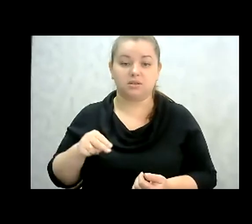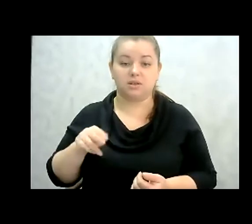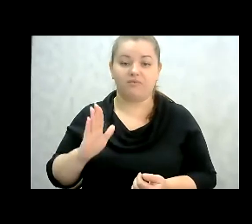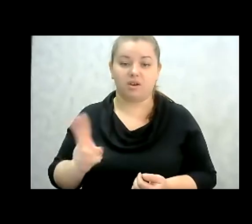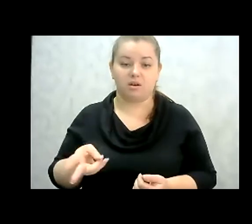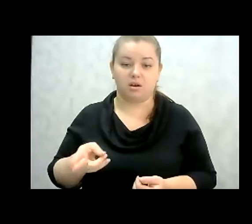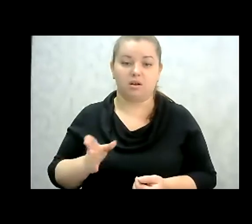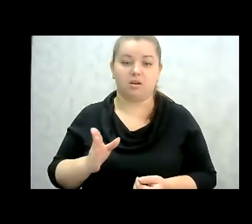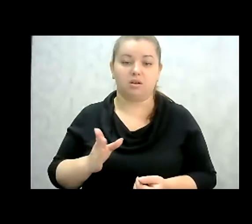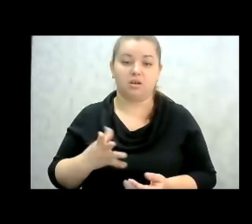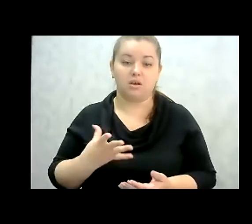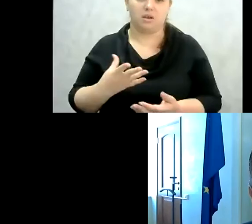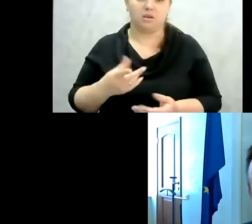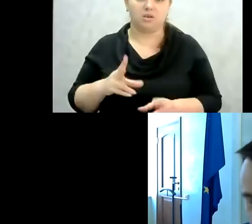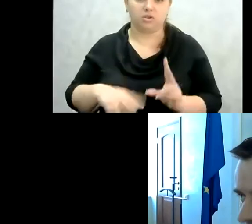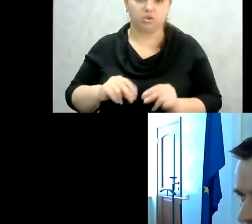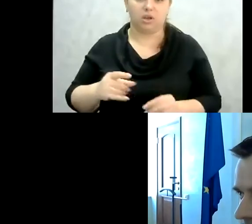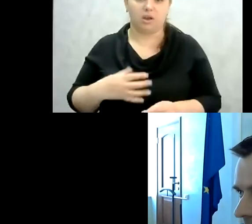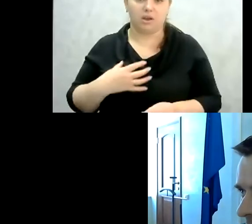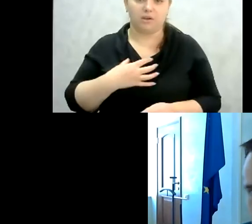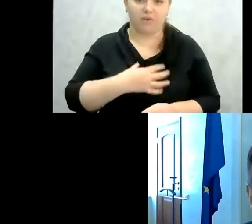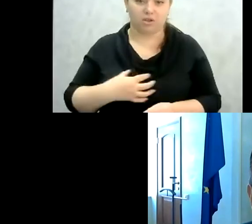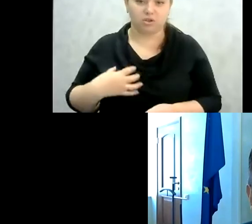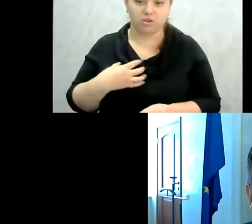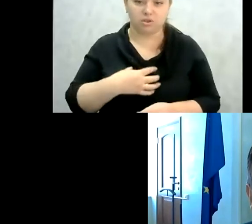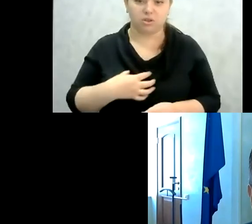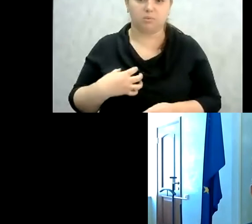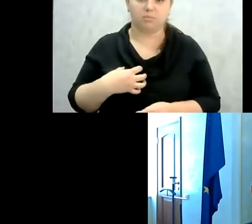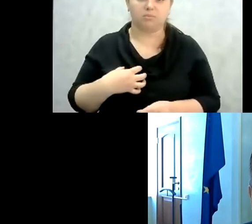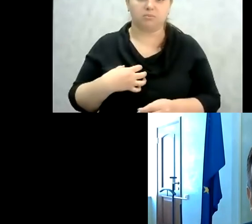Yes, well, the Central Electoral